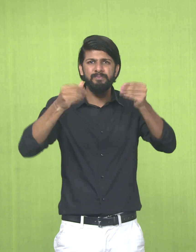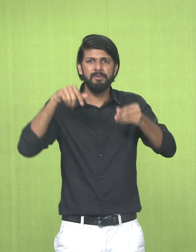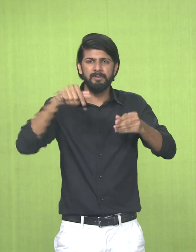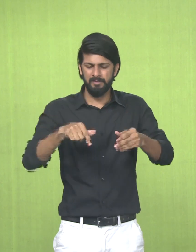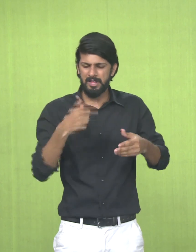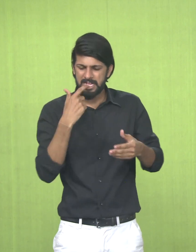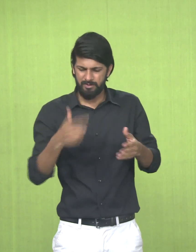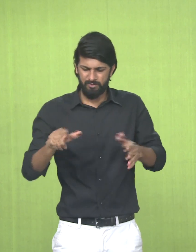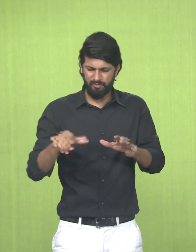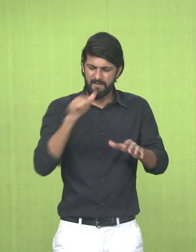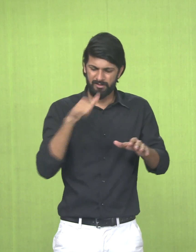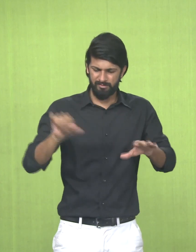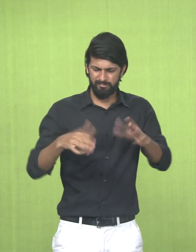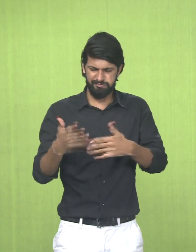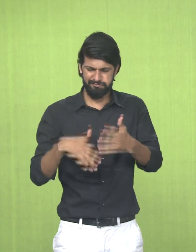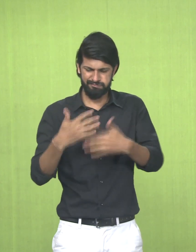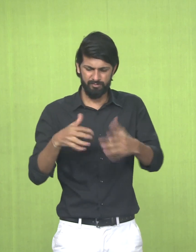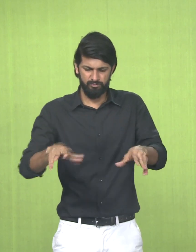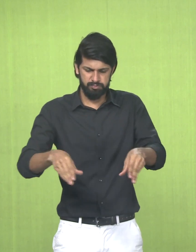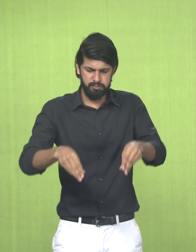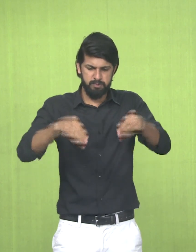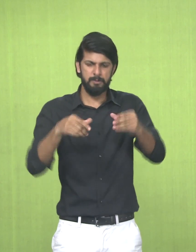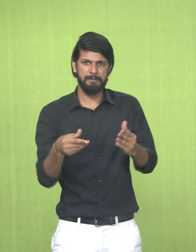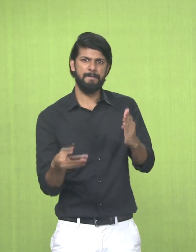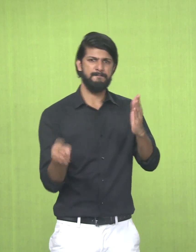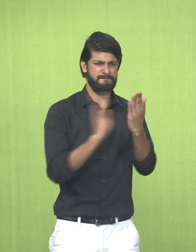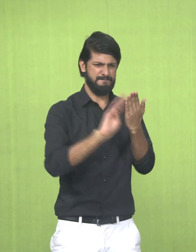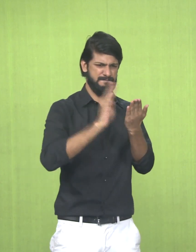which is dry fresco technique, where the coating